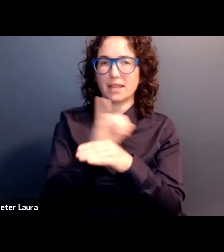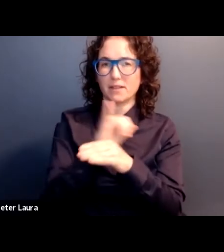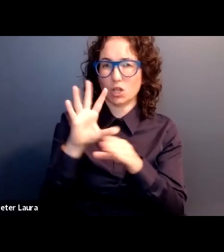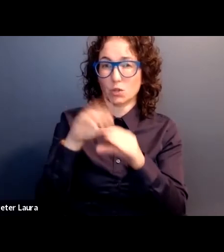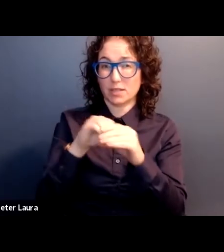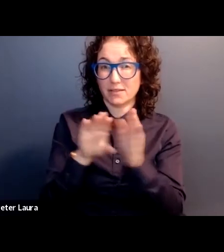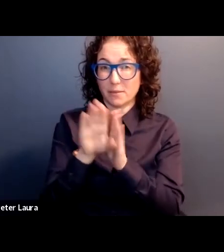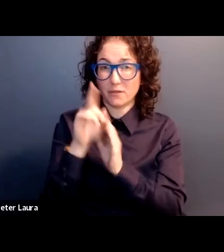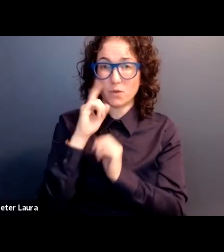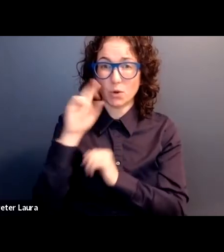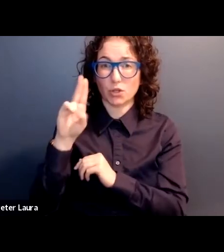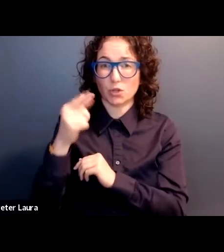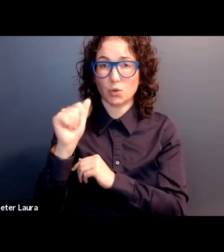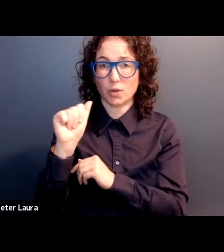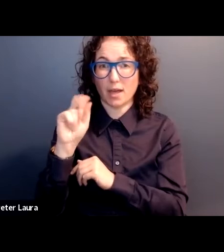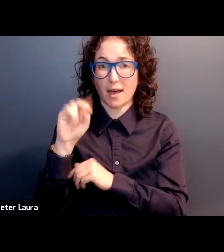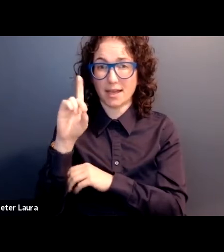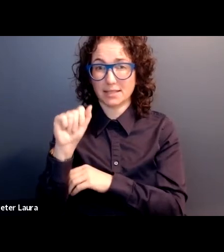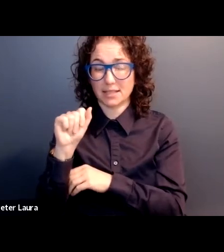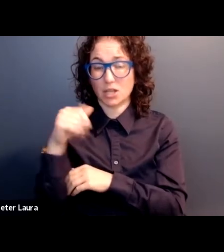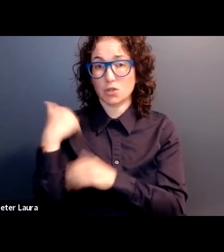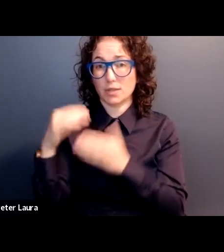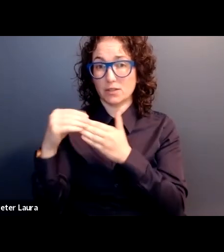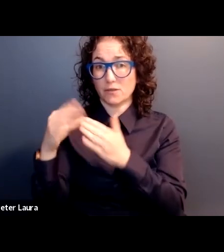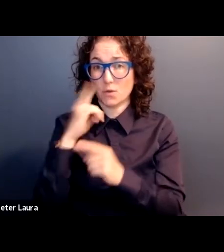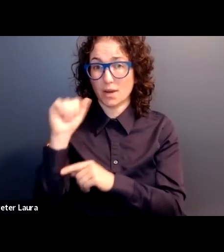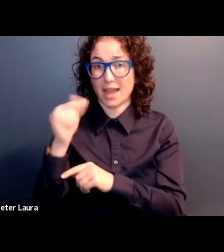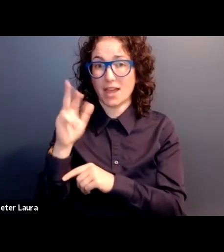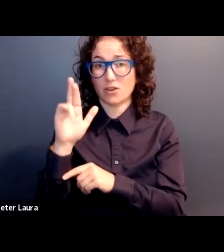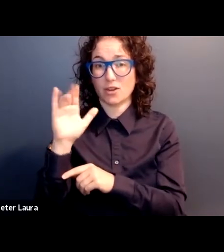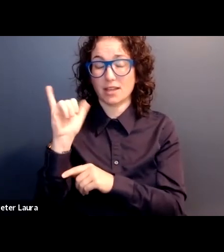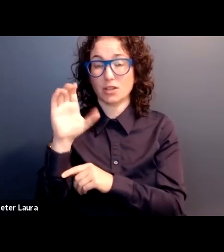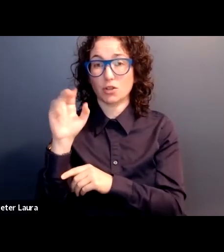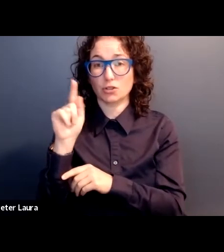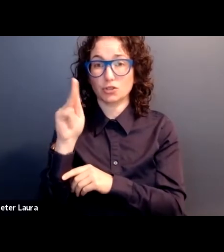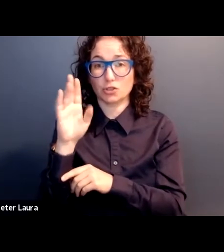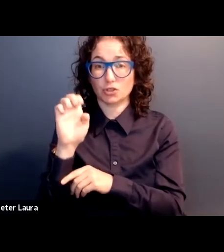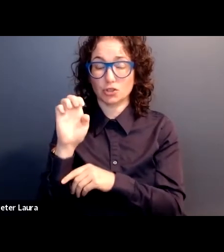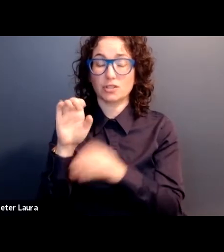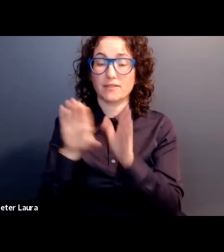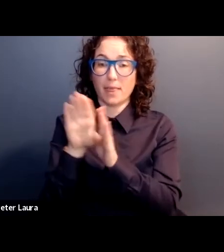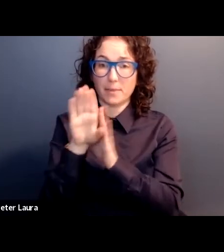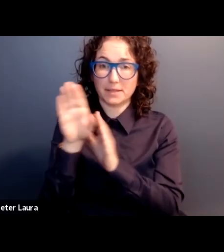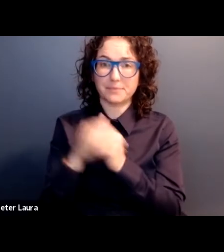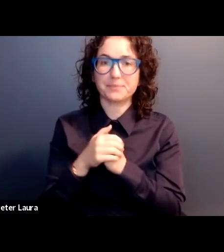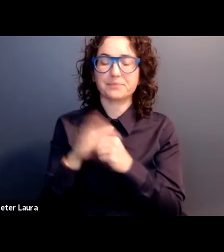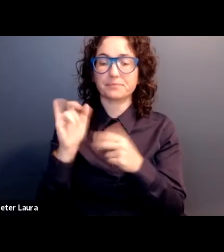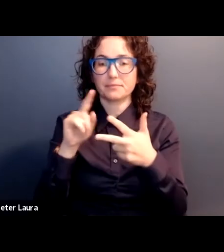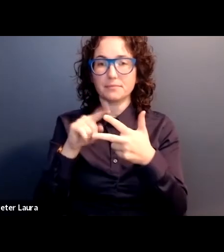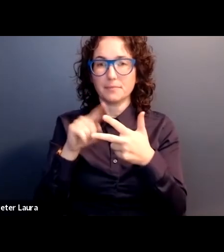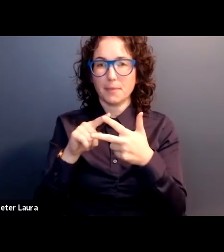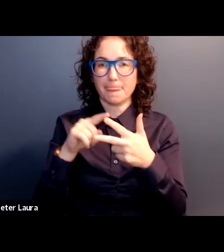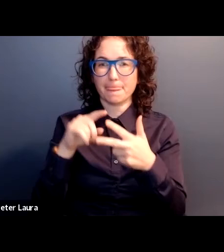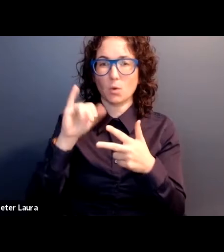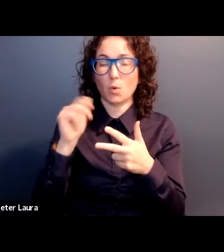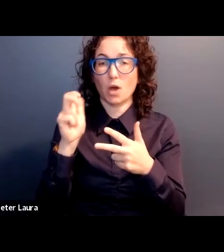for the Uganda Youth Leadership for Agriculture program from Chemonix International. We'll be hearing from Juan